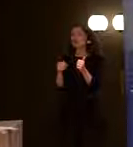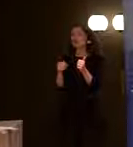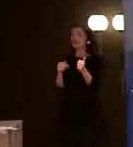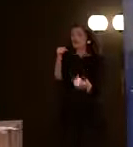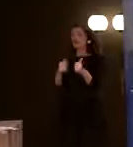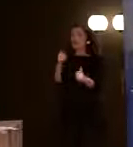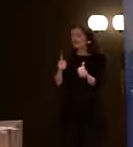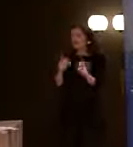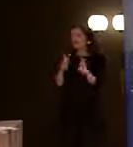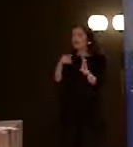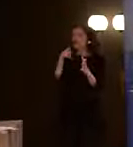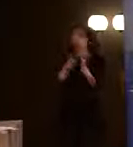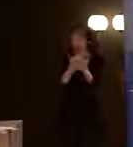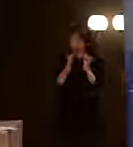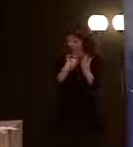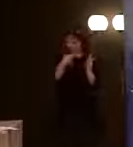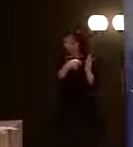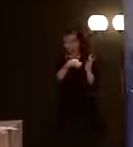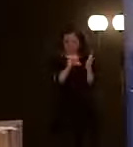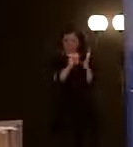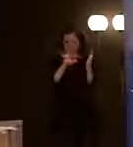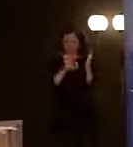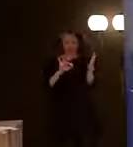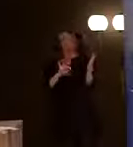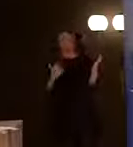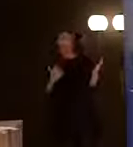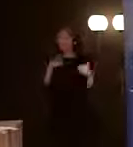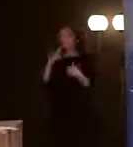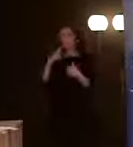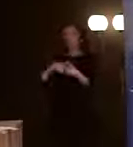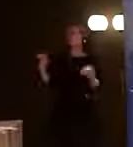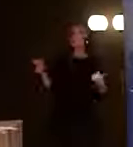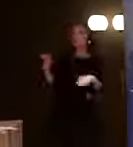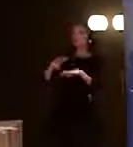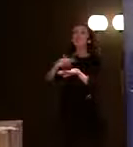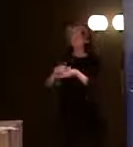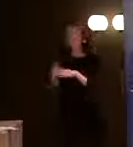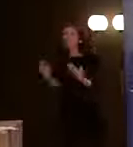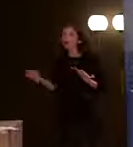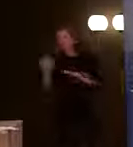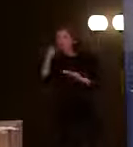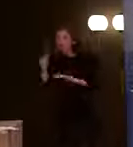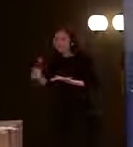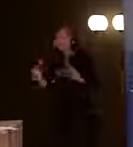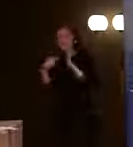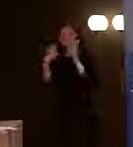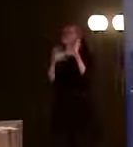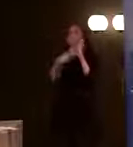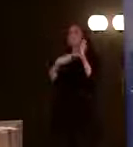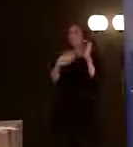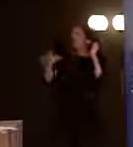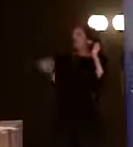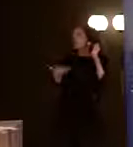it. So in this case, a student was talking about the Hunger Games and chose red, and then there's the explanation. I chose